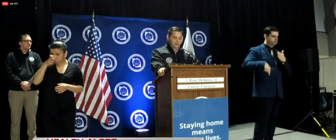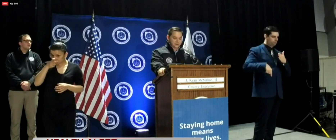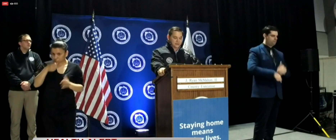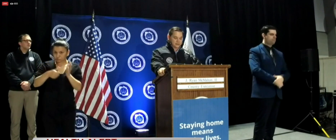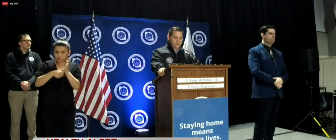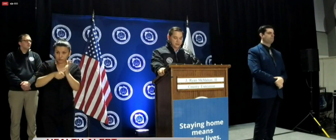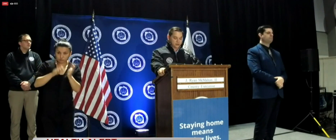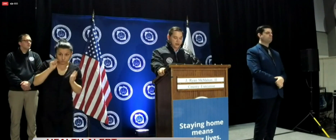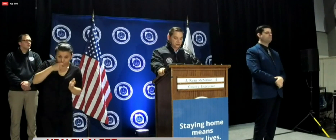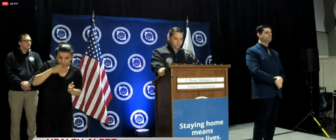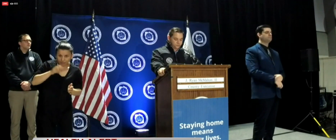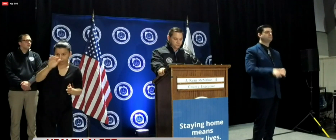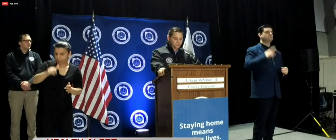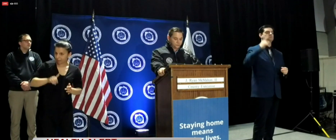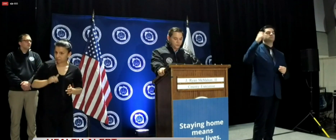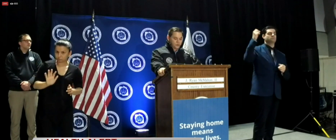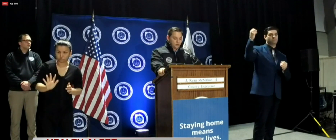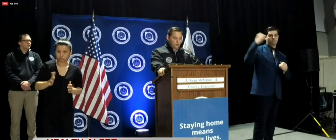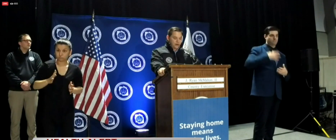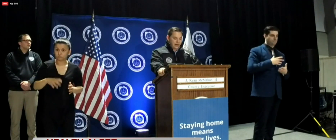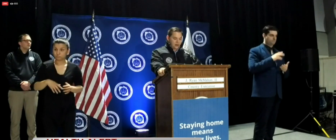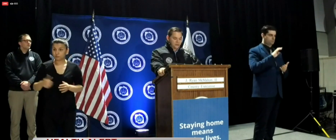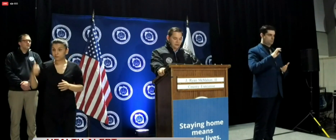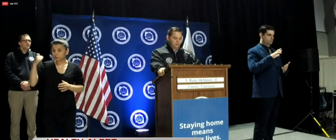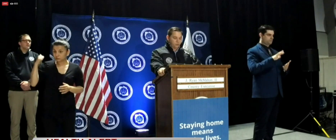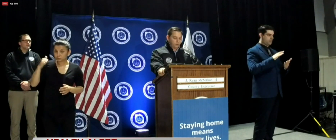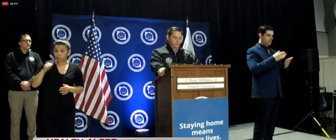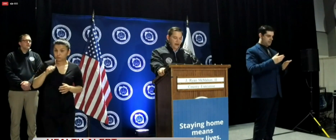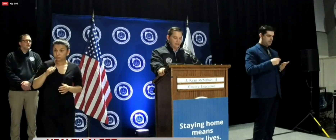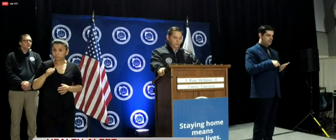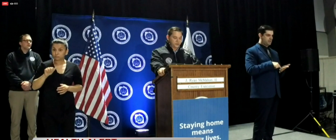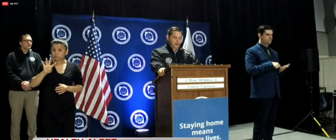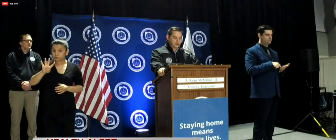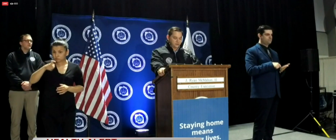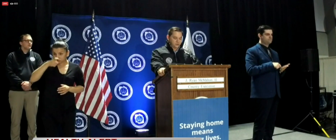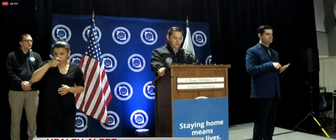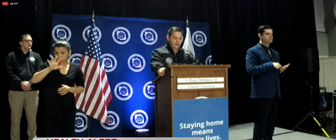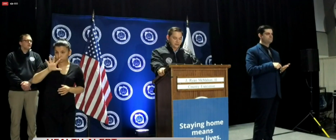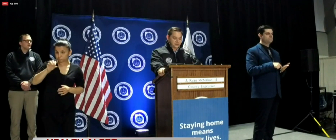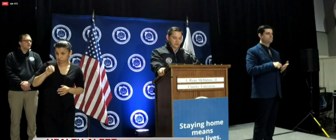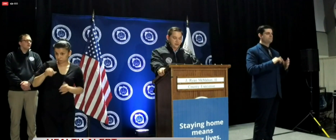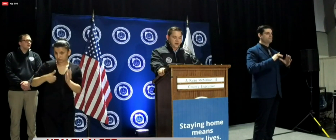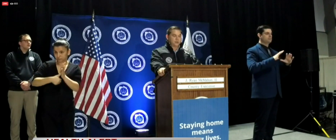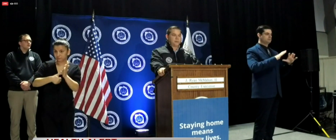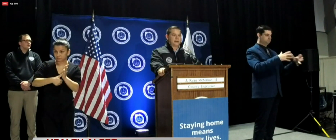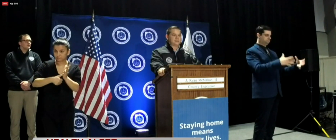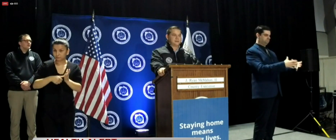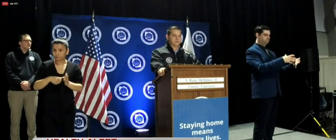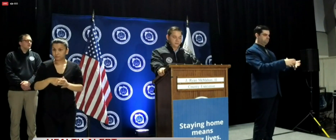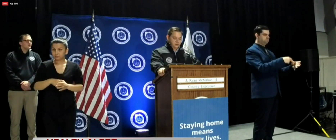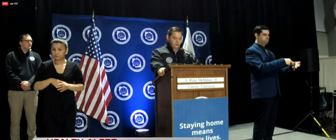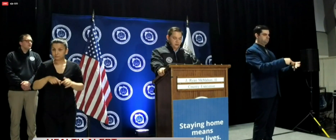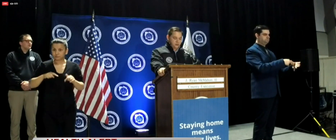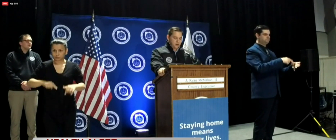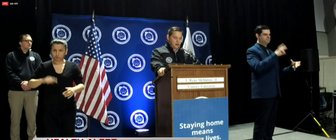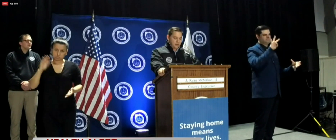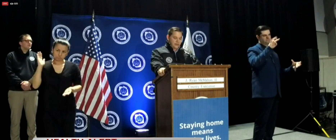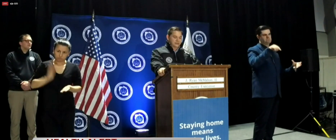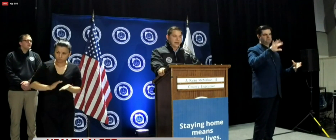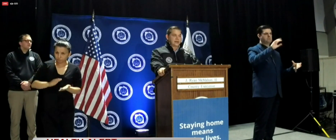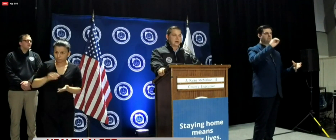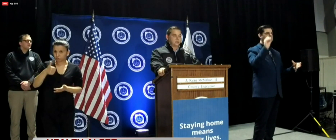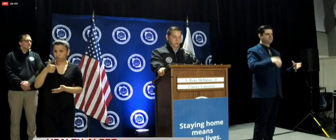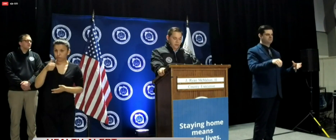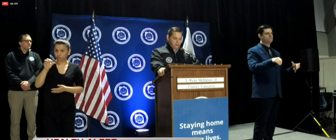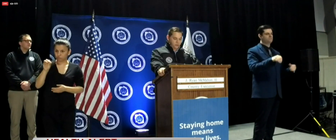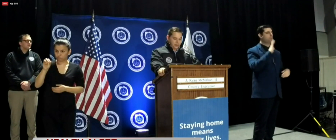back since yesterday. Right now, 7.5% of those tested are positive. That's